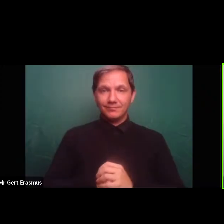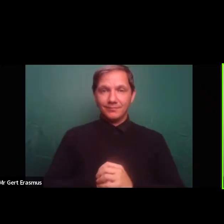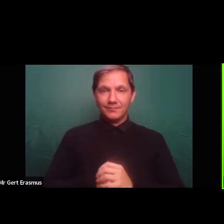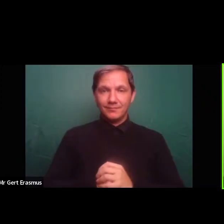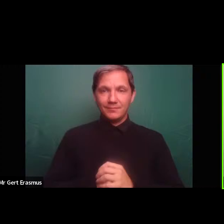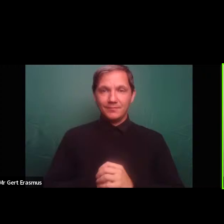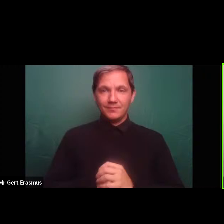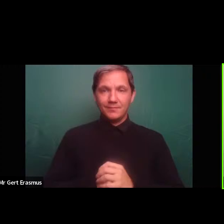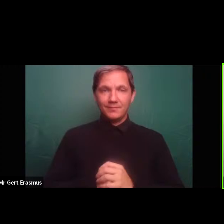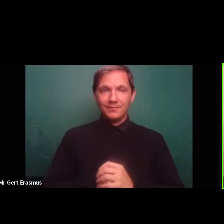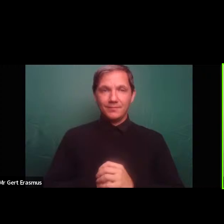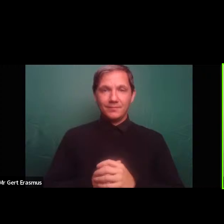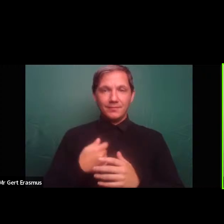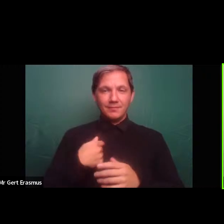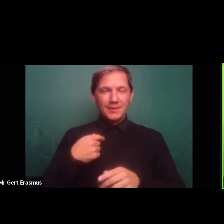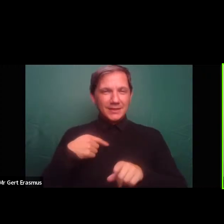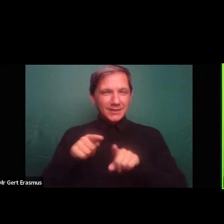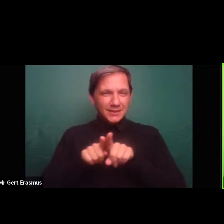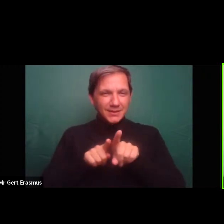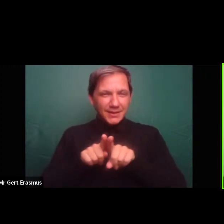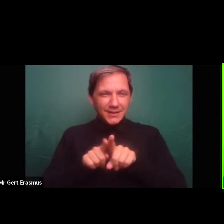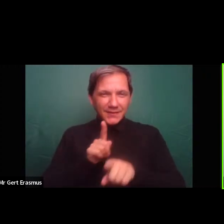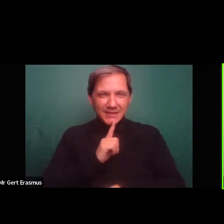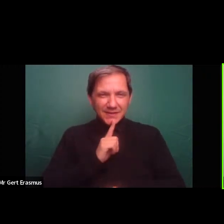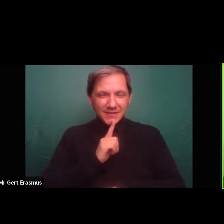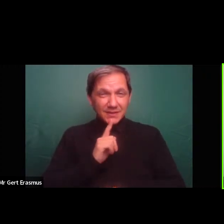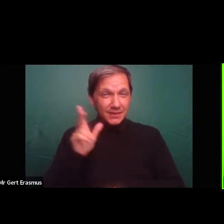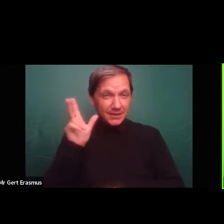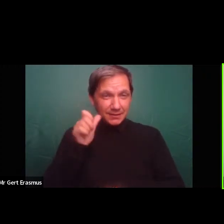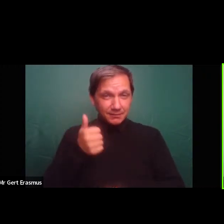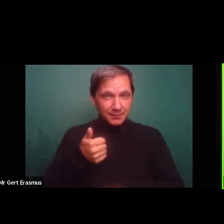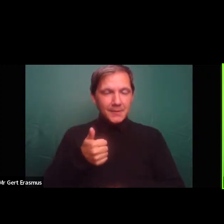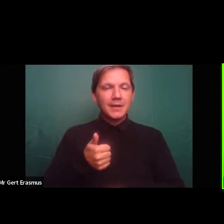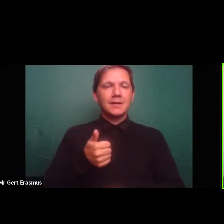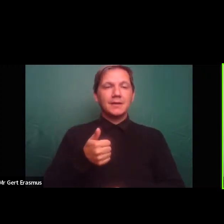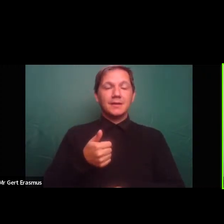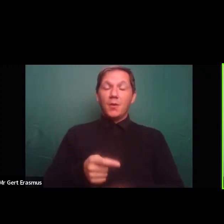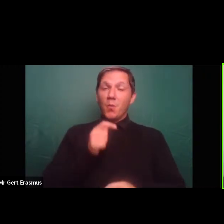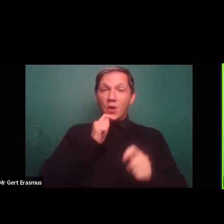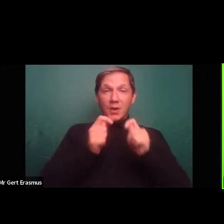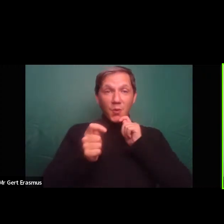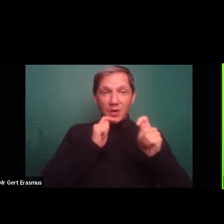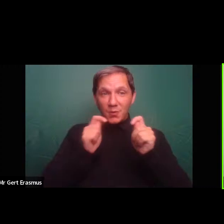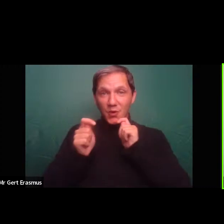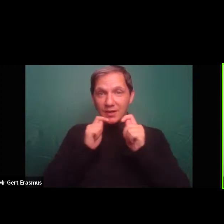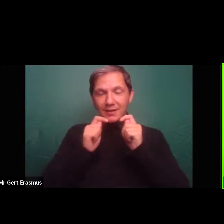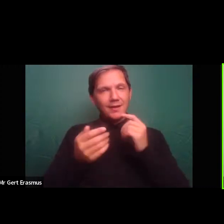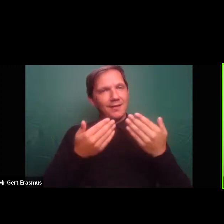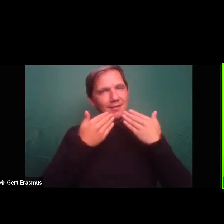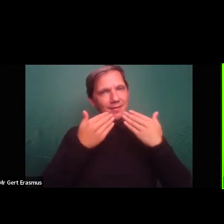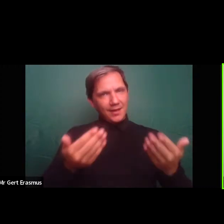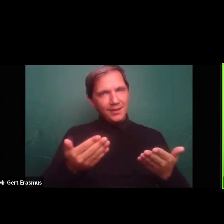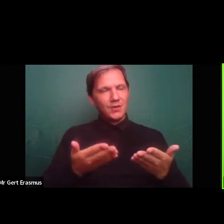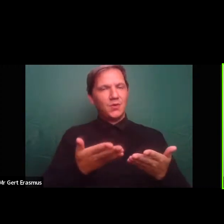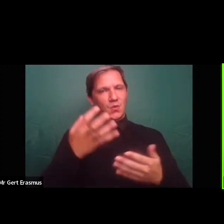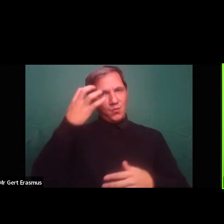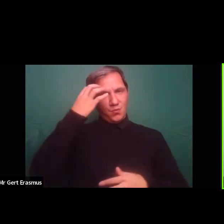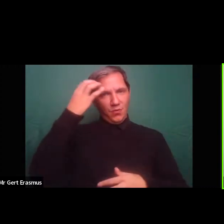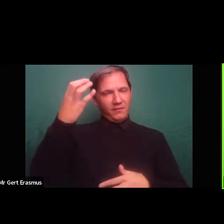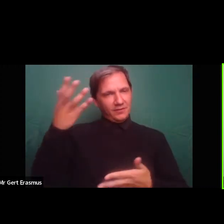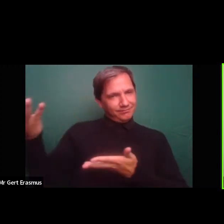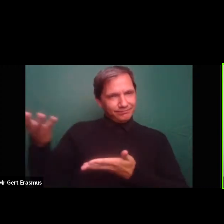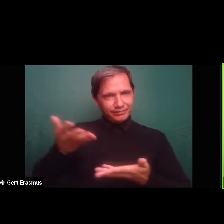I'm just testing my audio. Good morning, everyone. Thank you very much for the introduction.